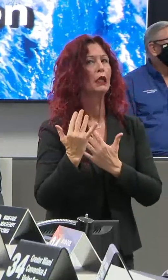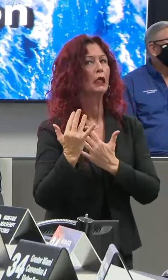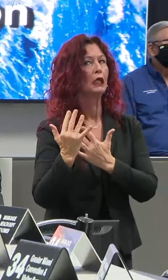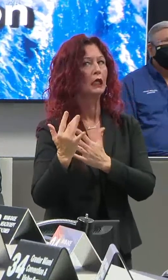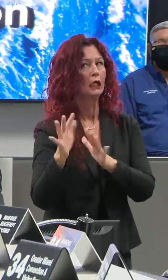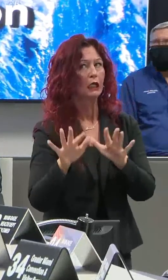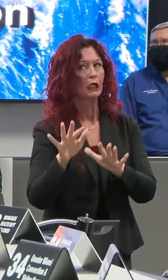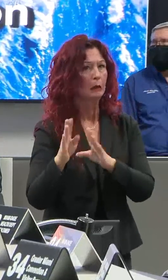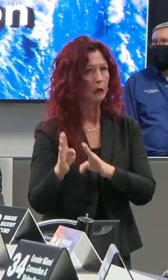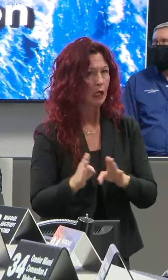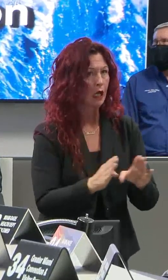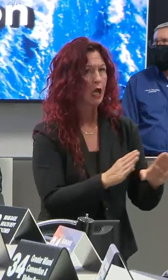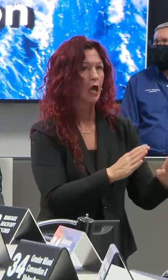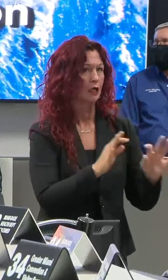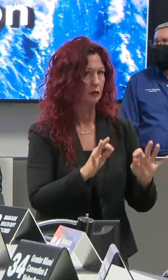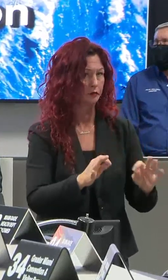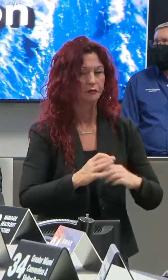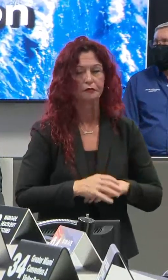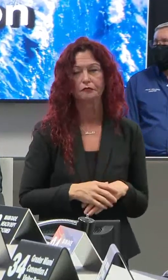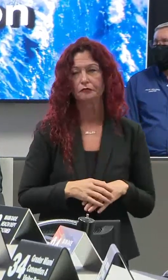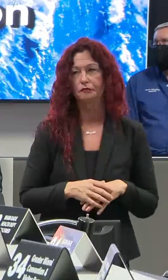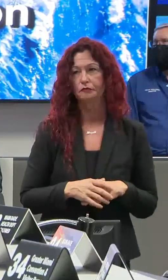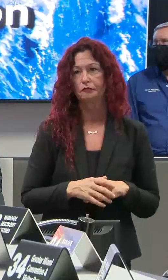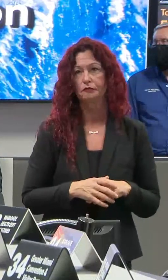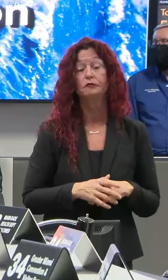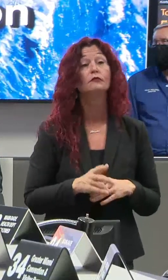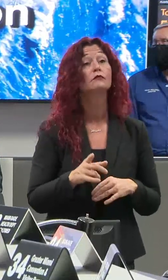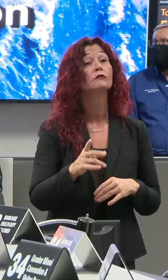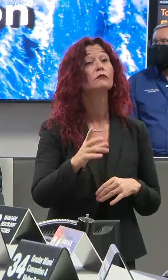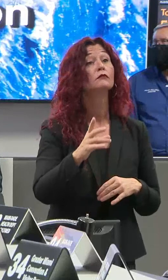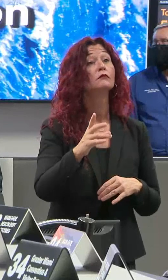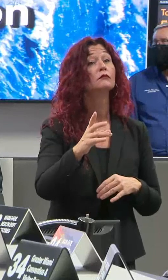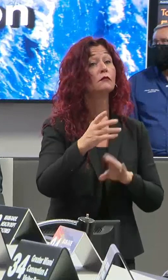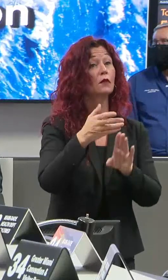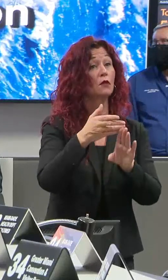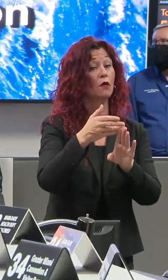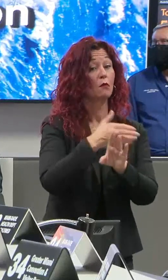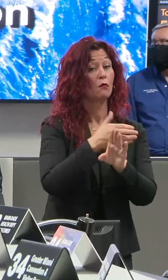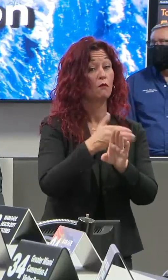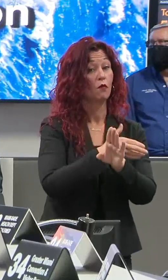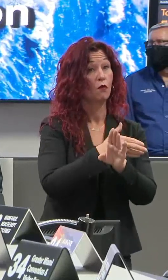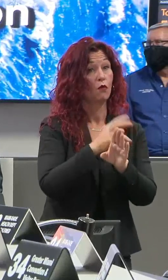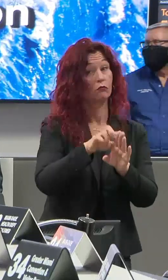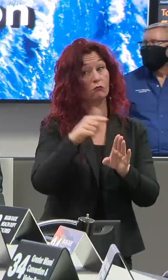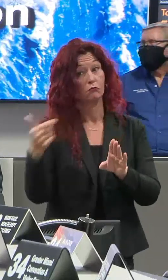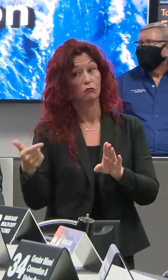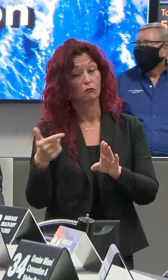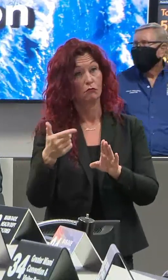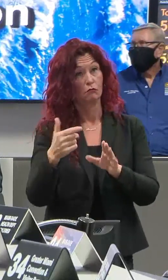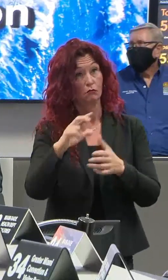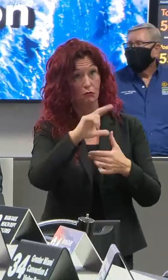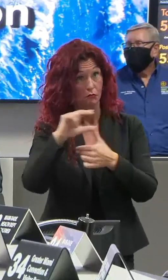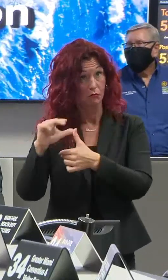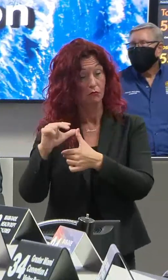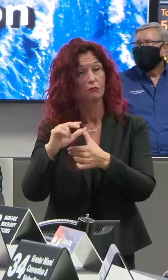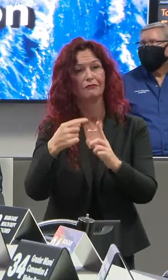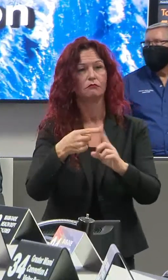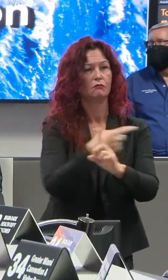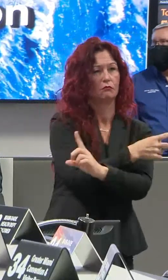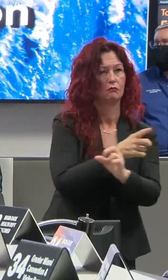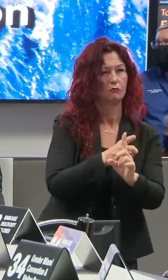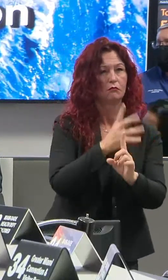questions and introduce Chairwoman Edmondson, I also want to speak briefly about this weekend's disturbance. I have two special guests